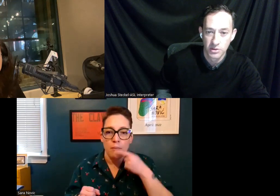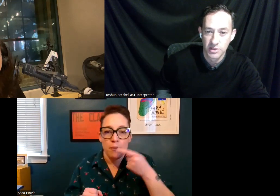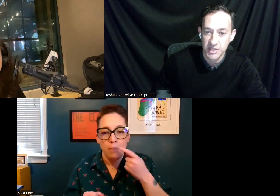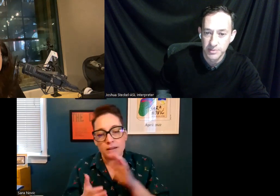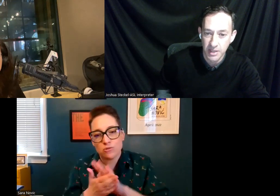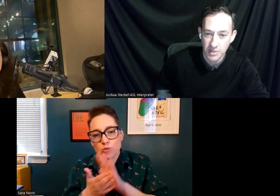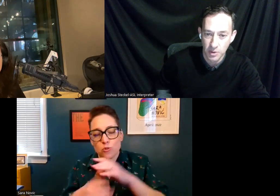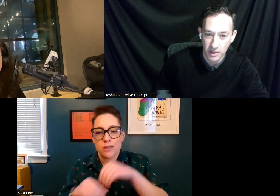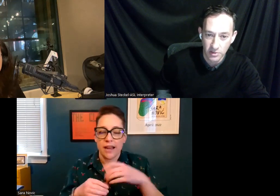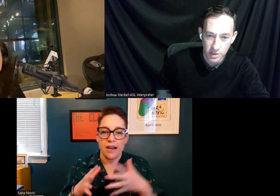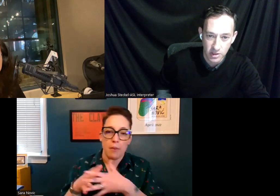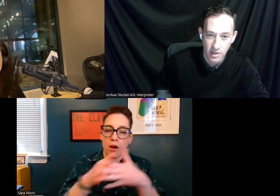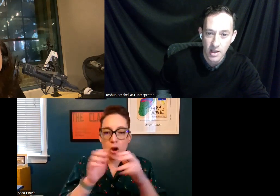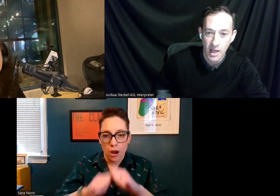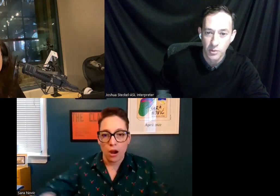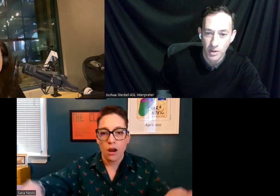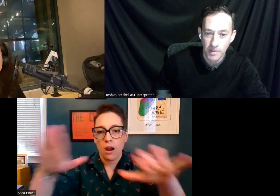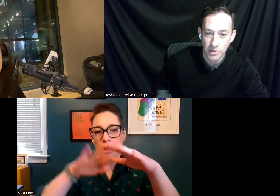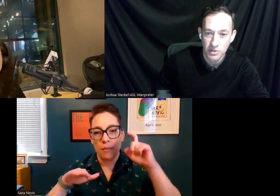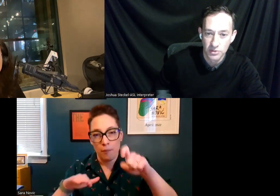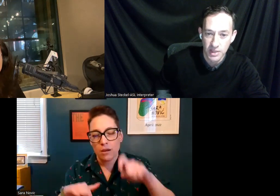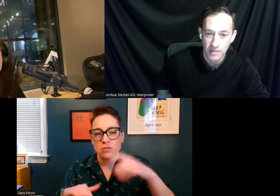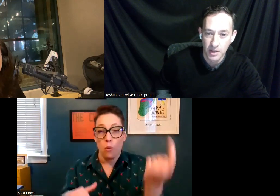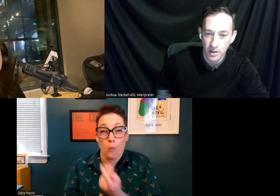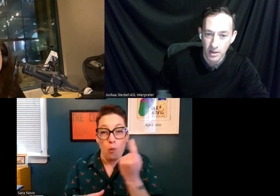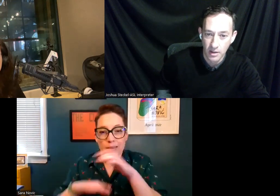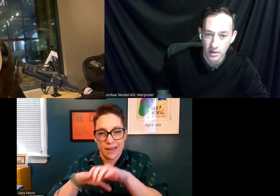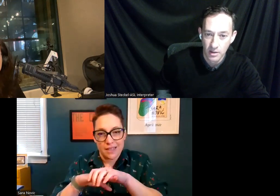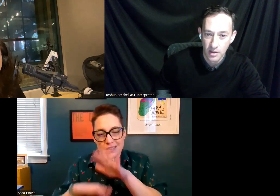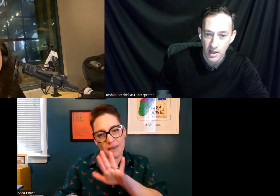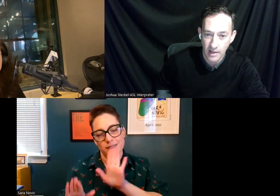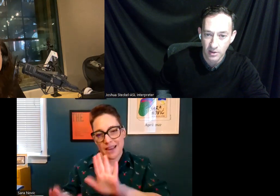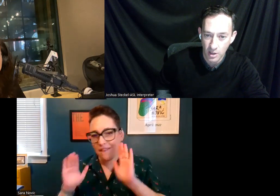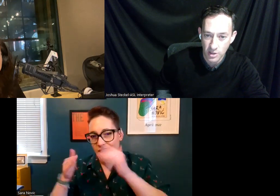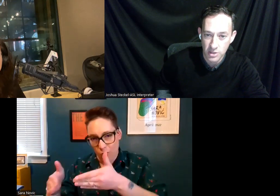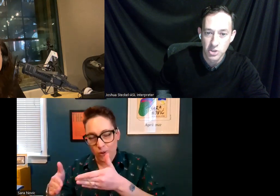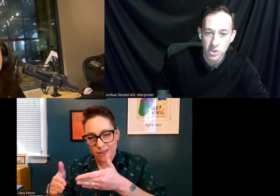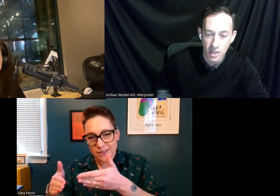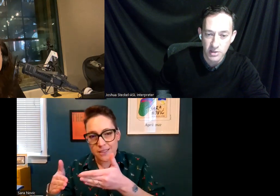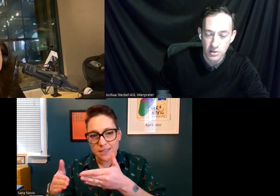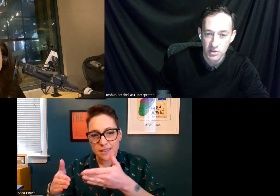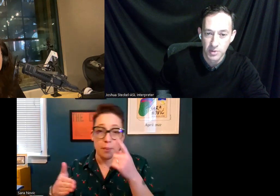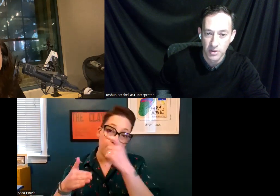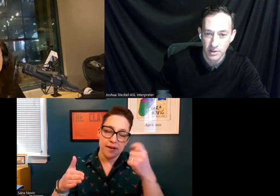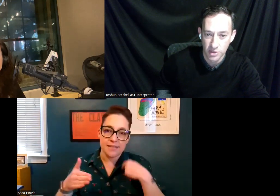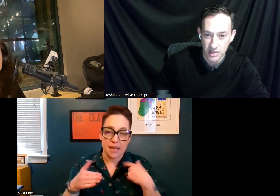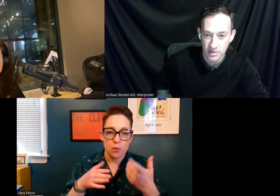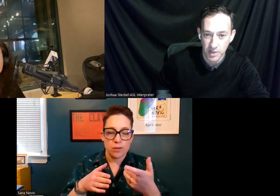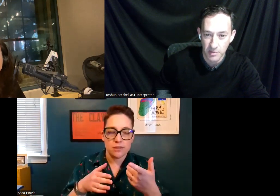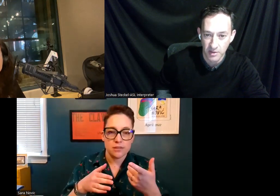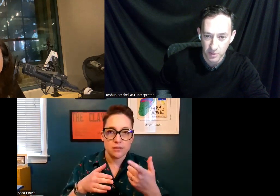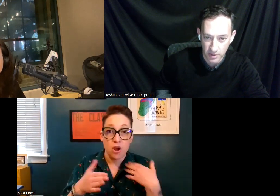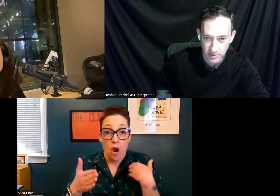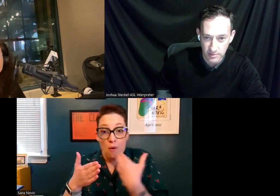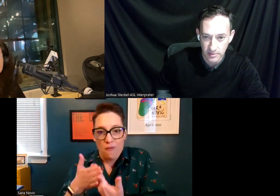children to be speaking spoken English, and he wanted public schools in America at large to just use spoken English as the